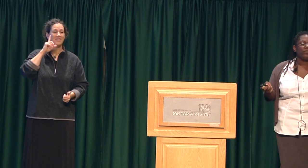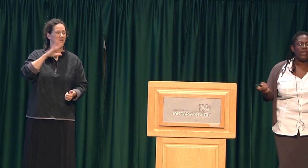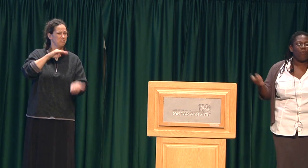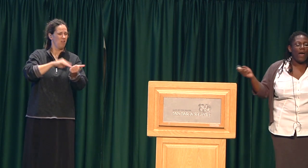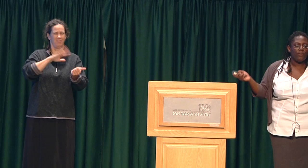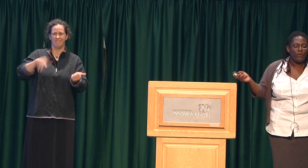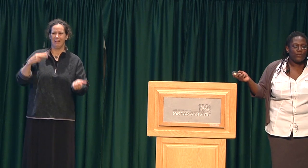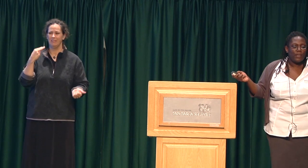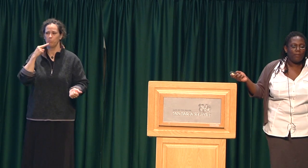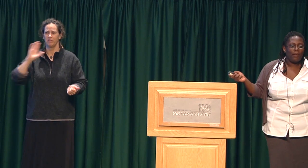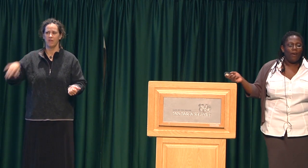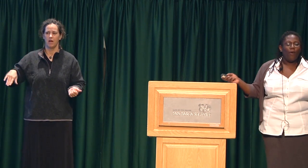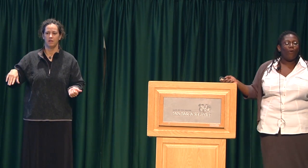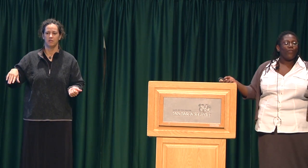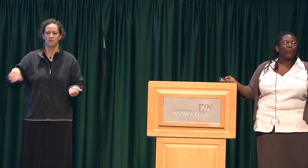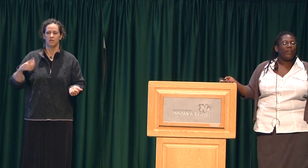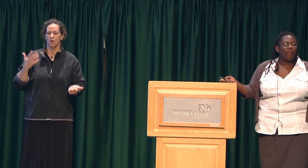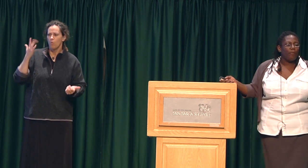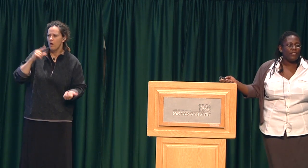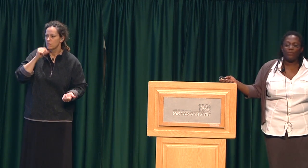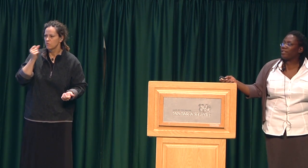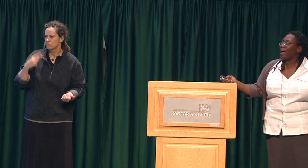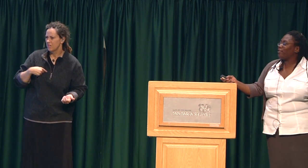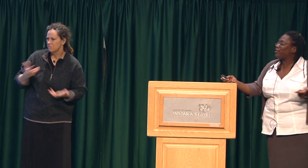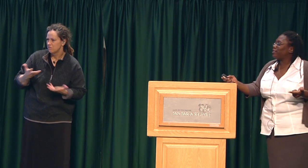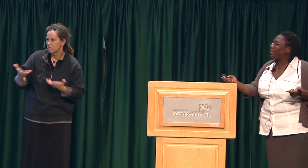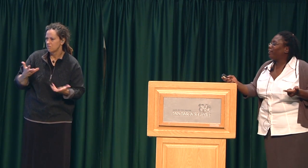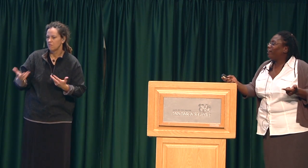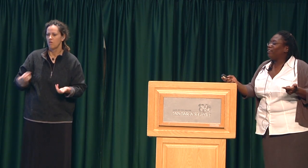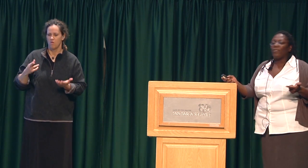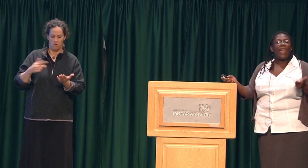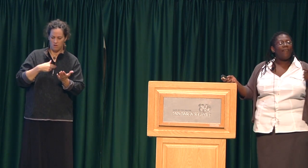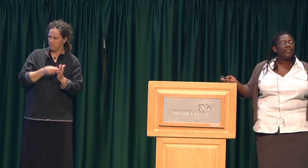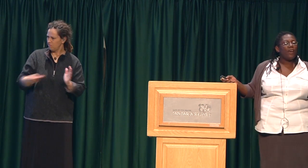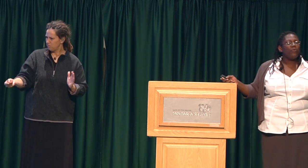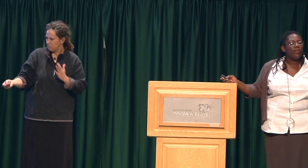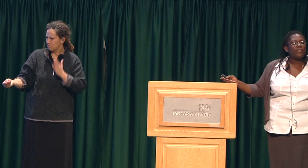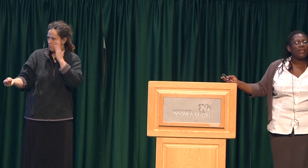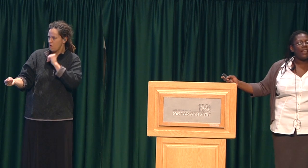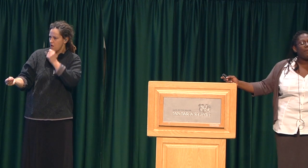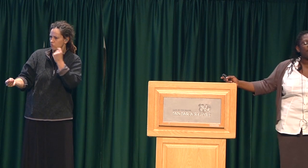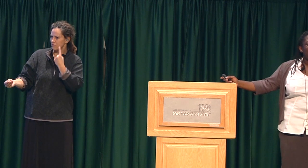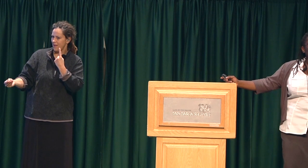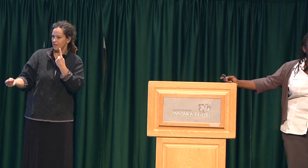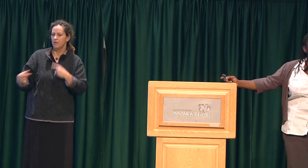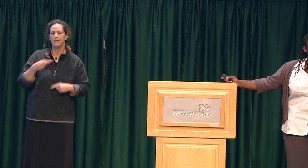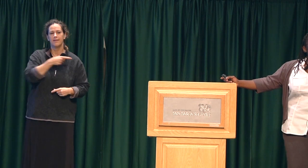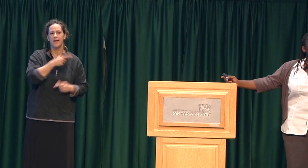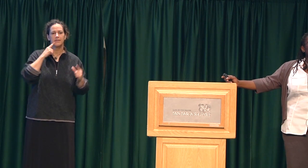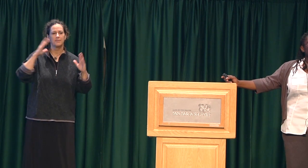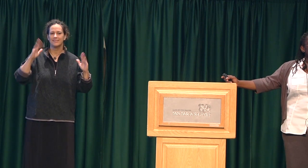and they don't understand why you don't understand it. Or the written information was not understood. You know, they have these unrealistic